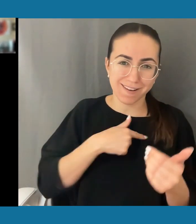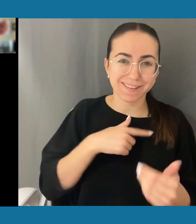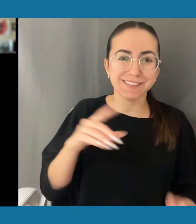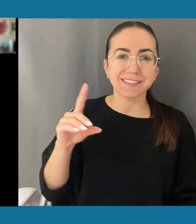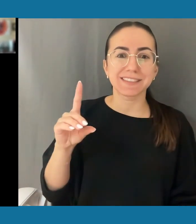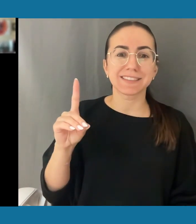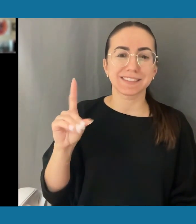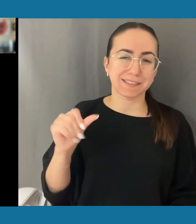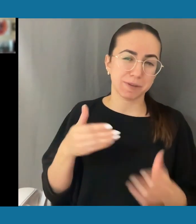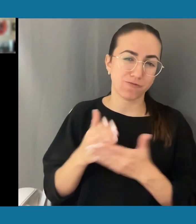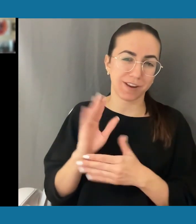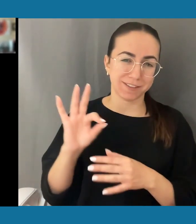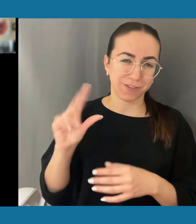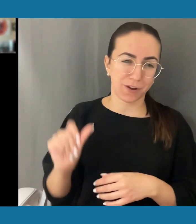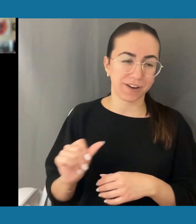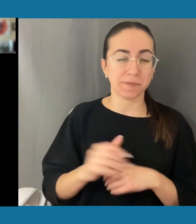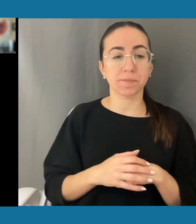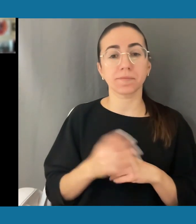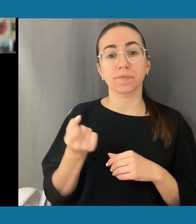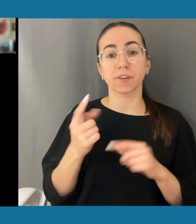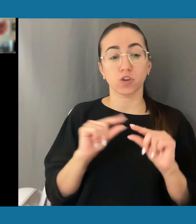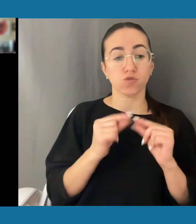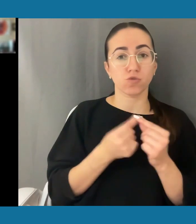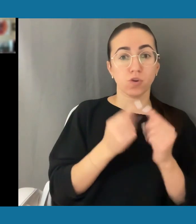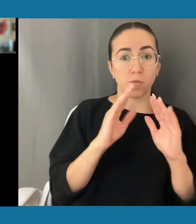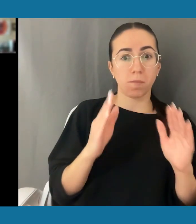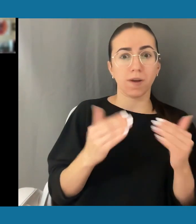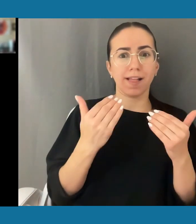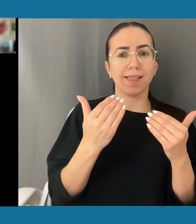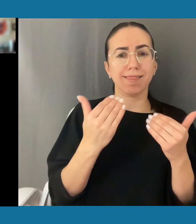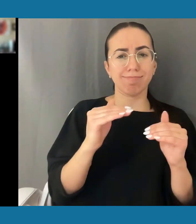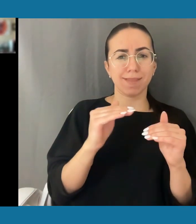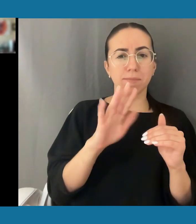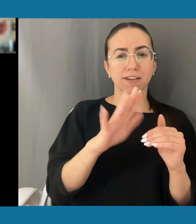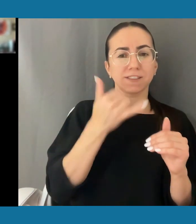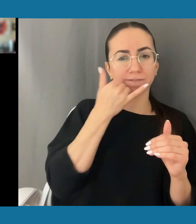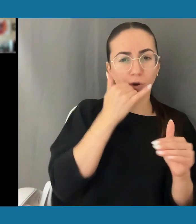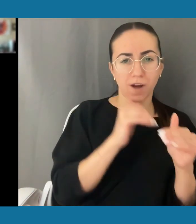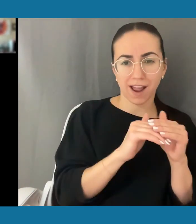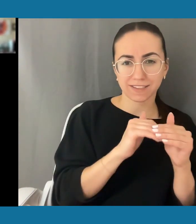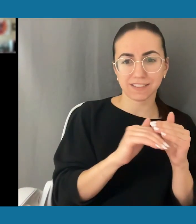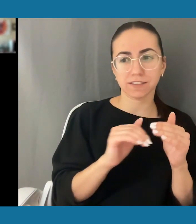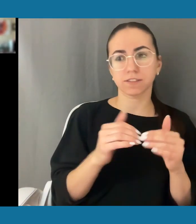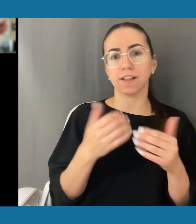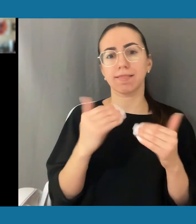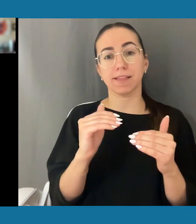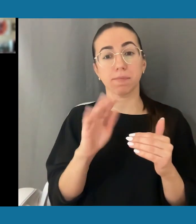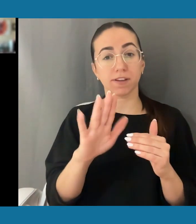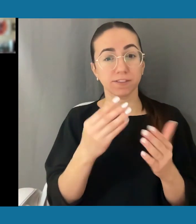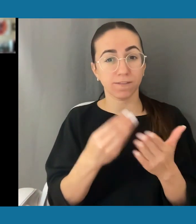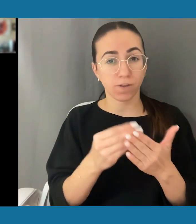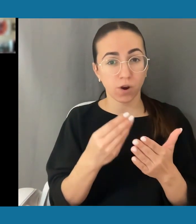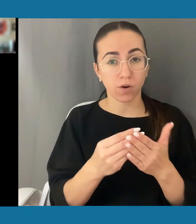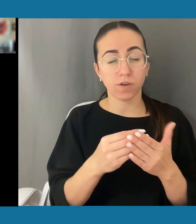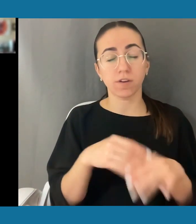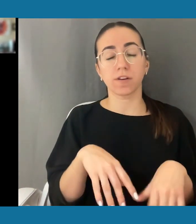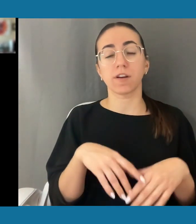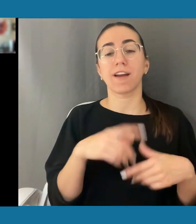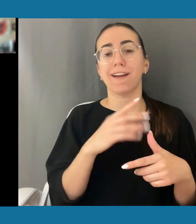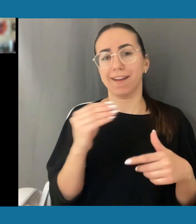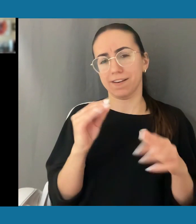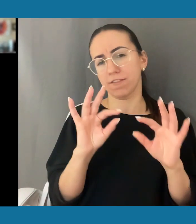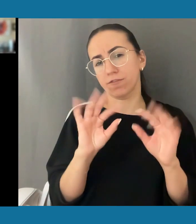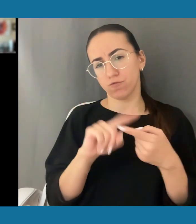the group home is limiting his access to phone, to his money, and to his friends and family. So someone